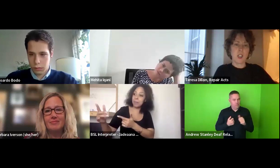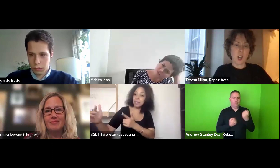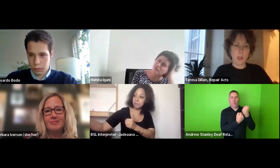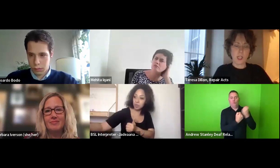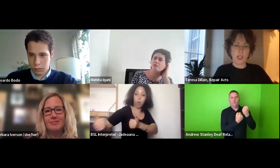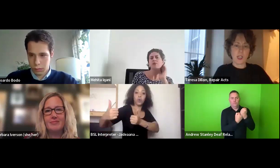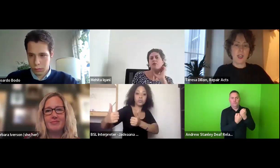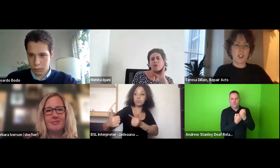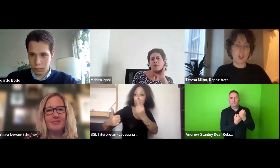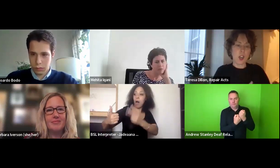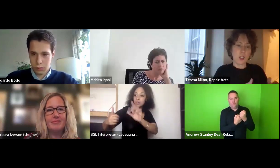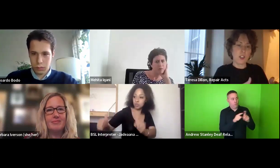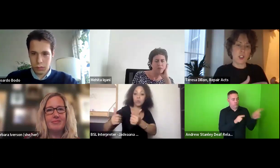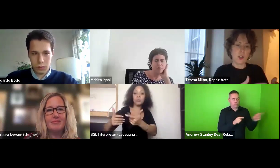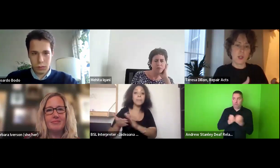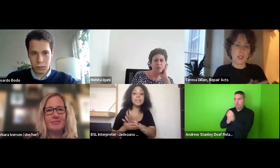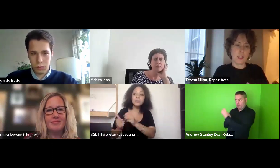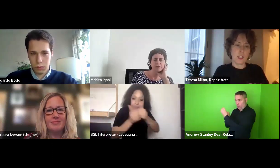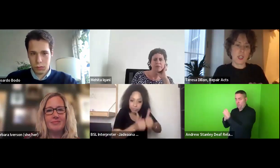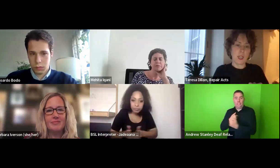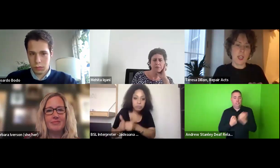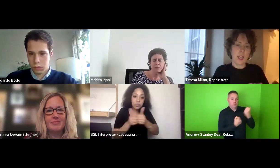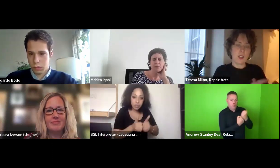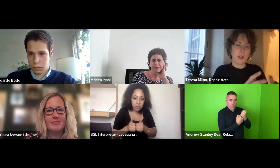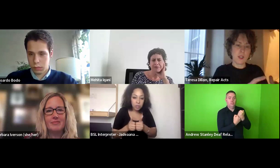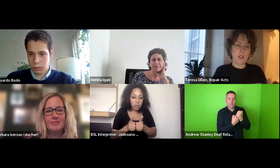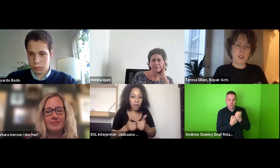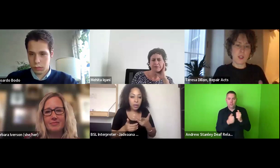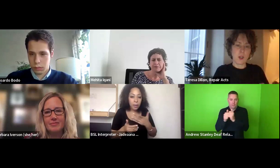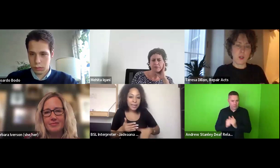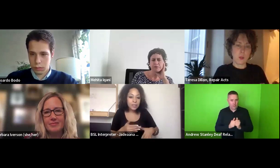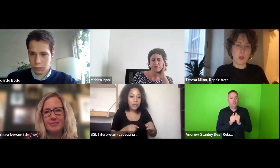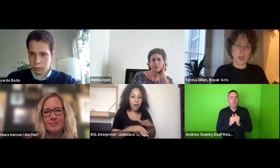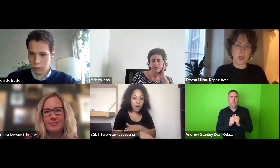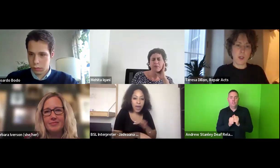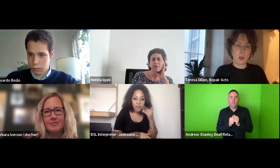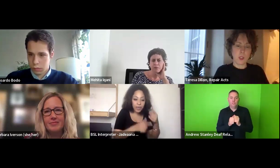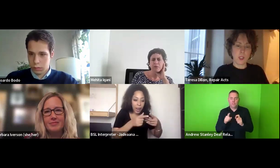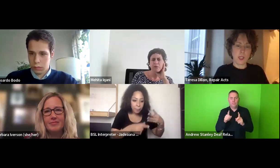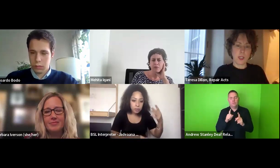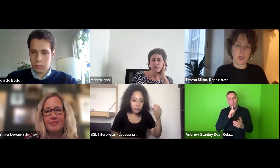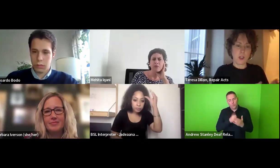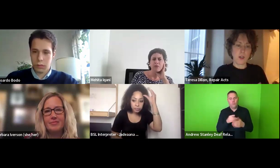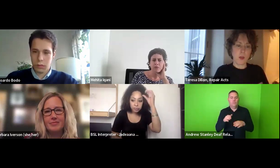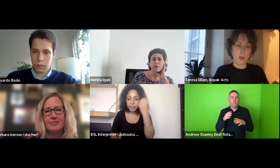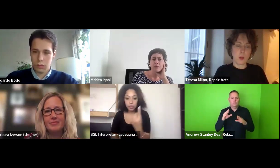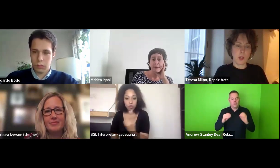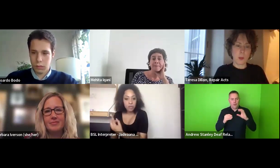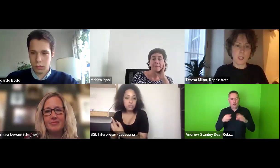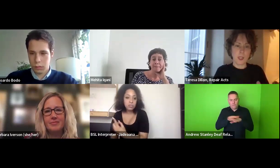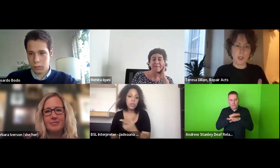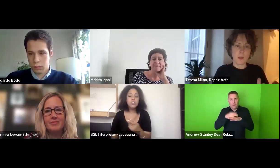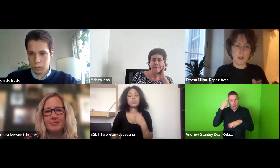in interpreting and interlocutors, you know, essentially. So I think this is one thing I kind of just wanted to say there to reinforce